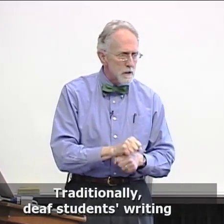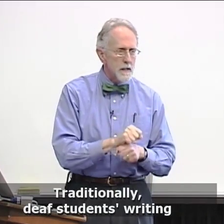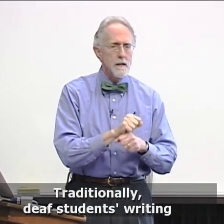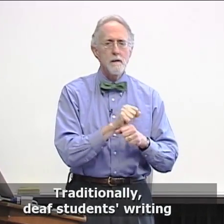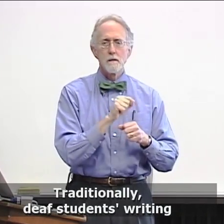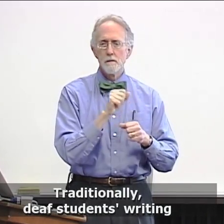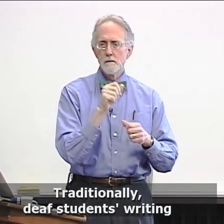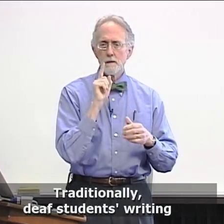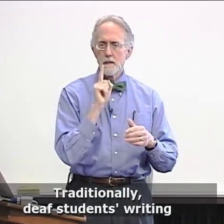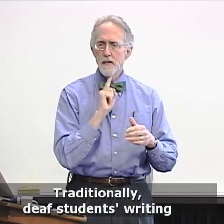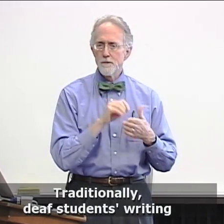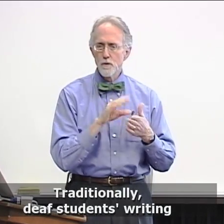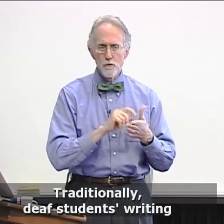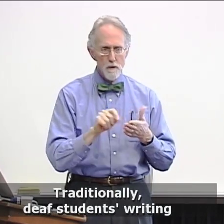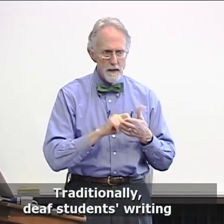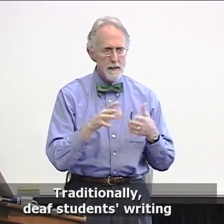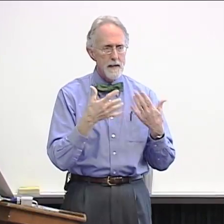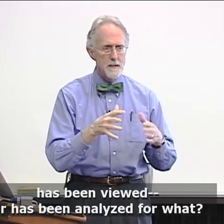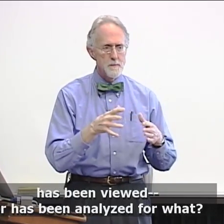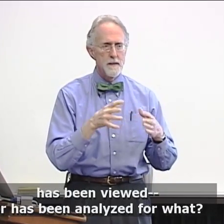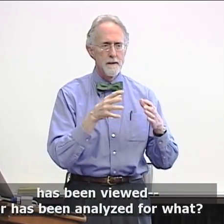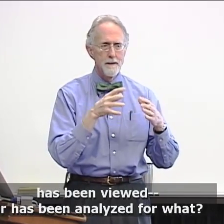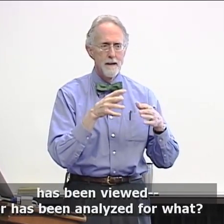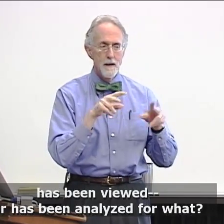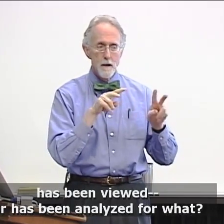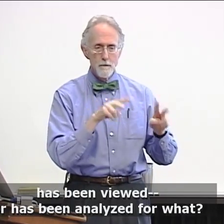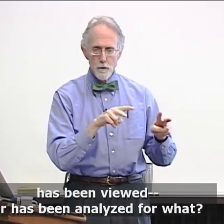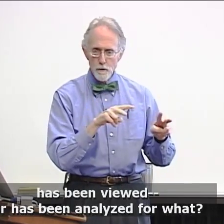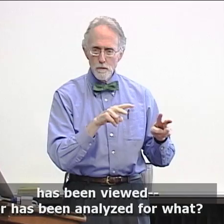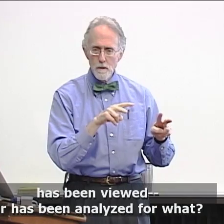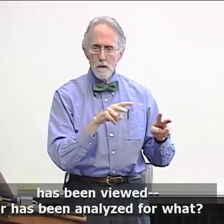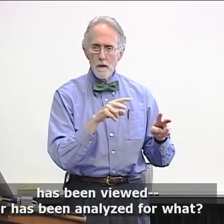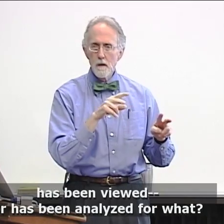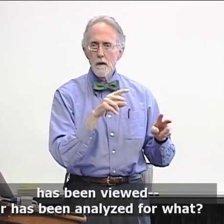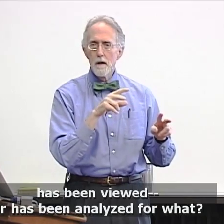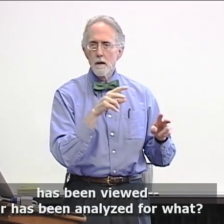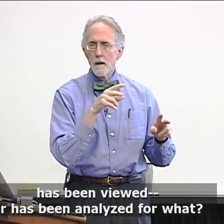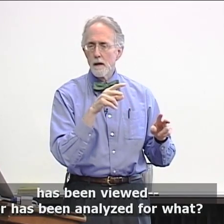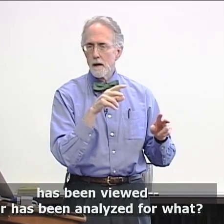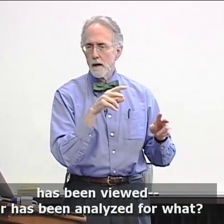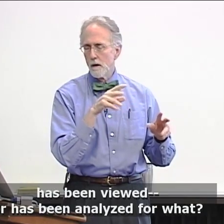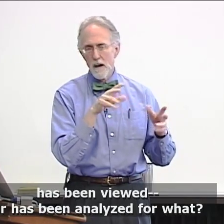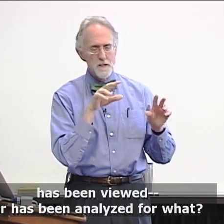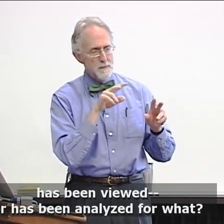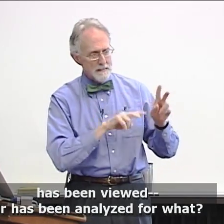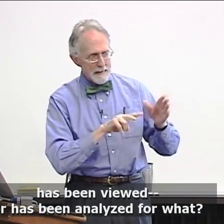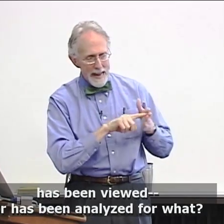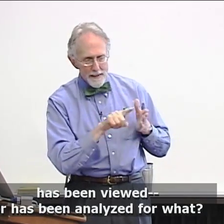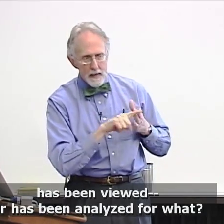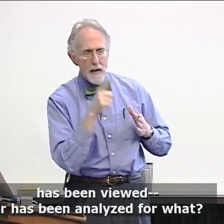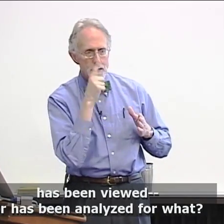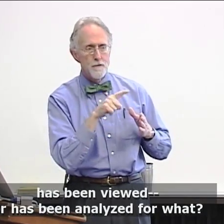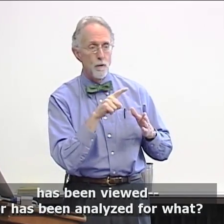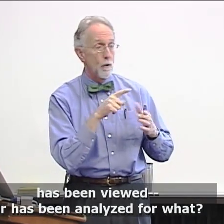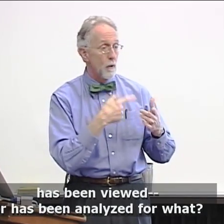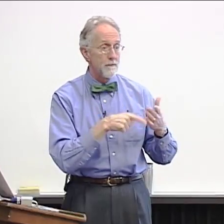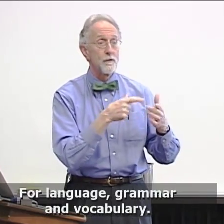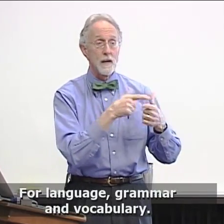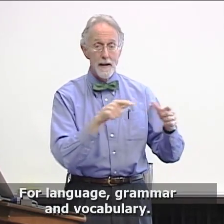Traditionally, deaf students' writing has been viewed or has been analyzed for